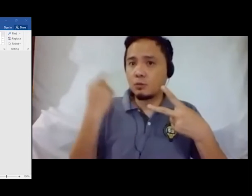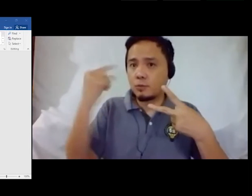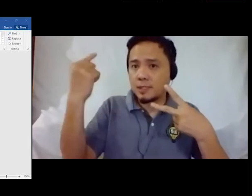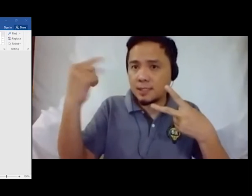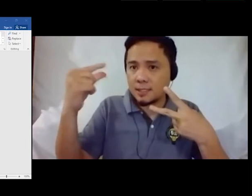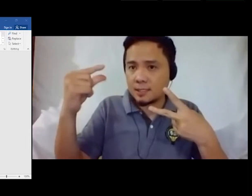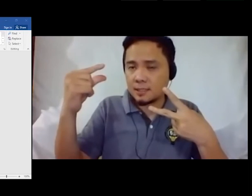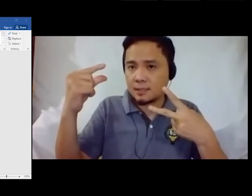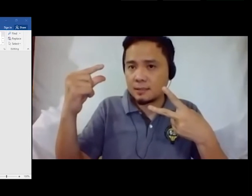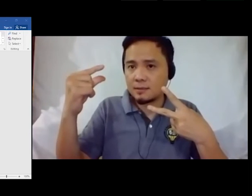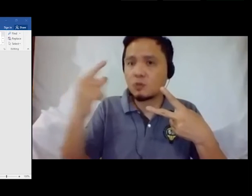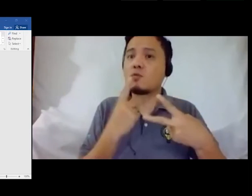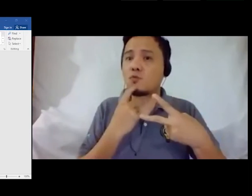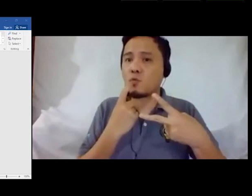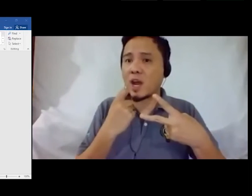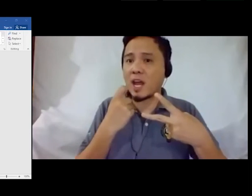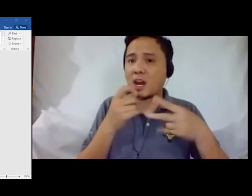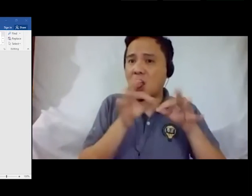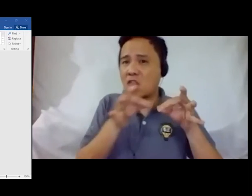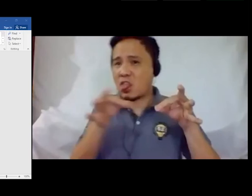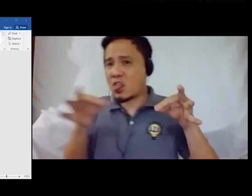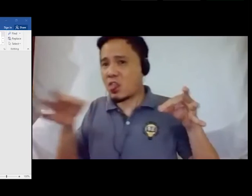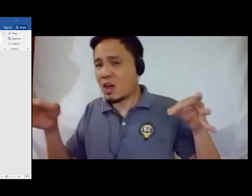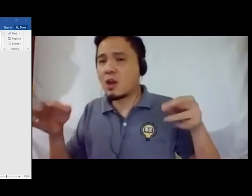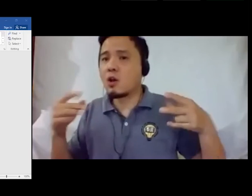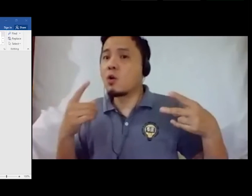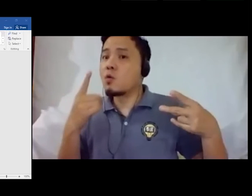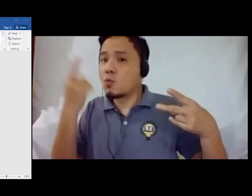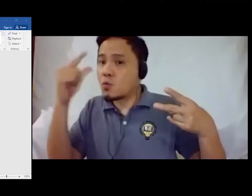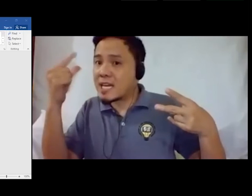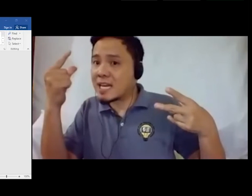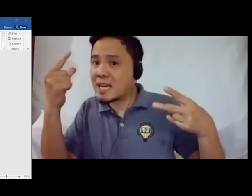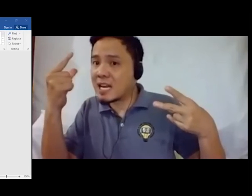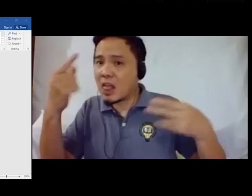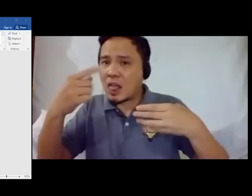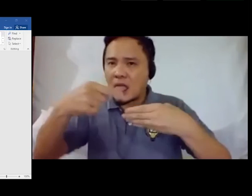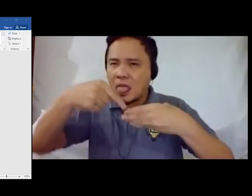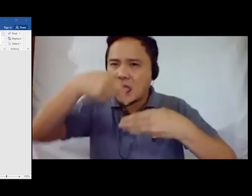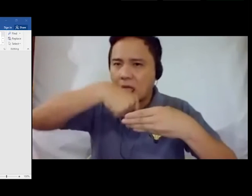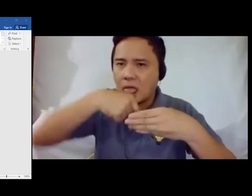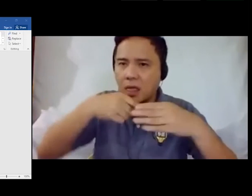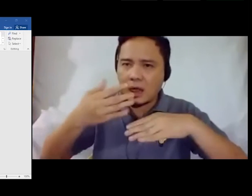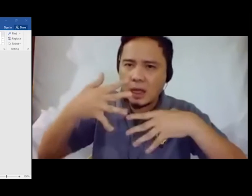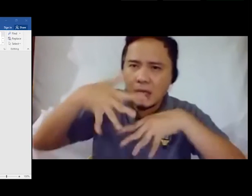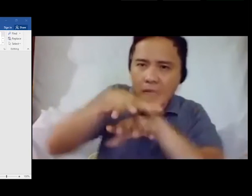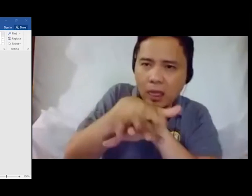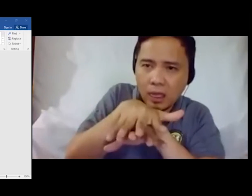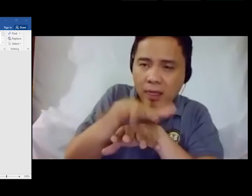embedded. The sentence in green is embedded as a subject. It's put into another sentence as a